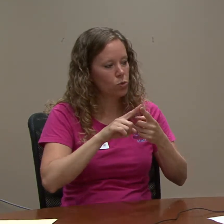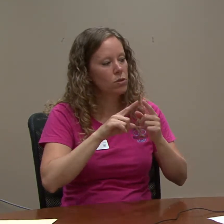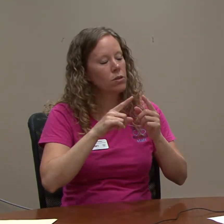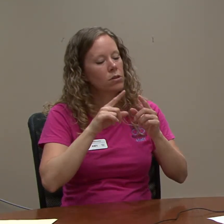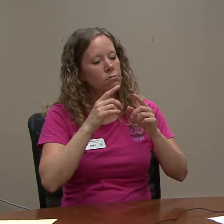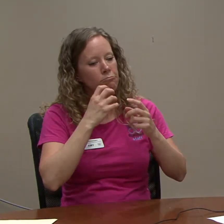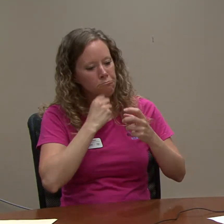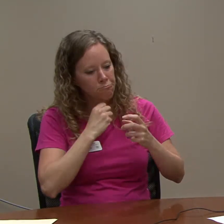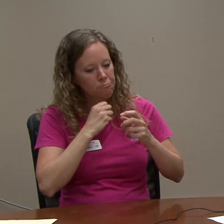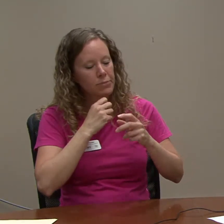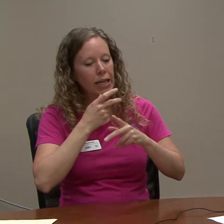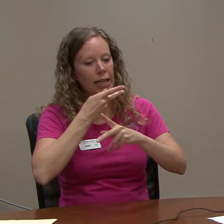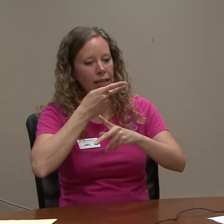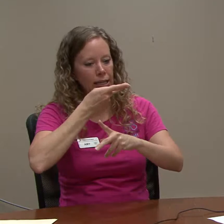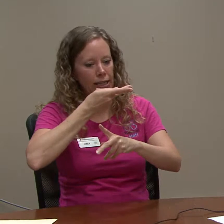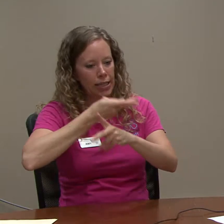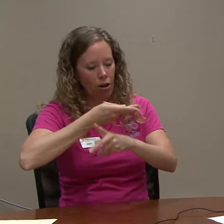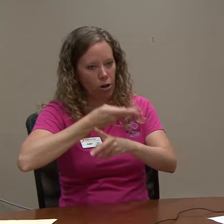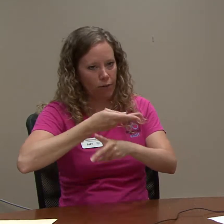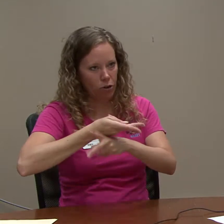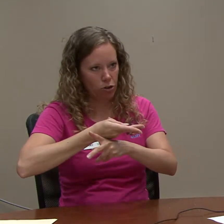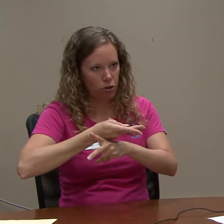essential family caregiver.